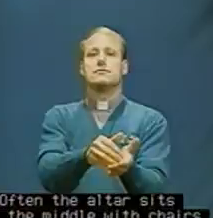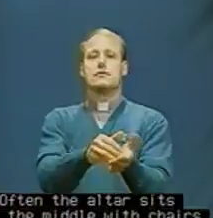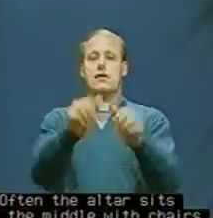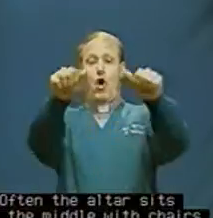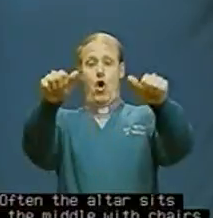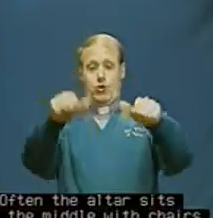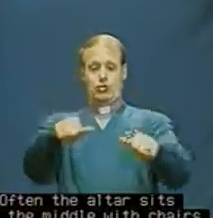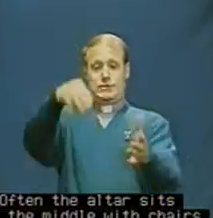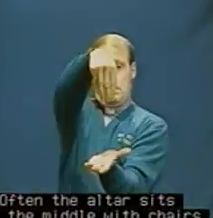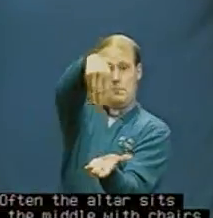Often the altar sits in the middle